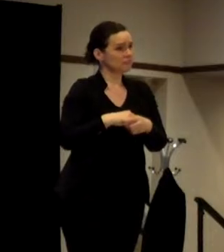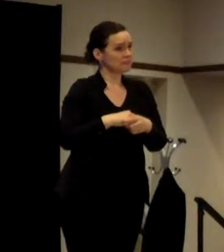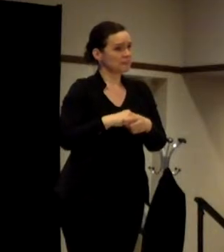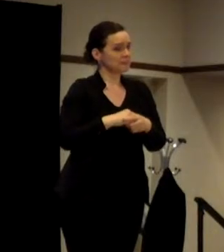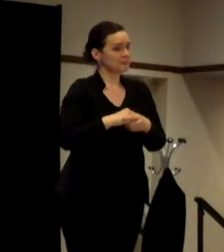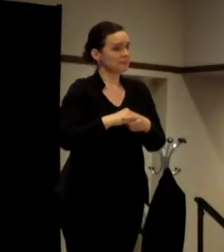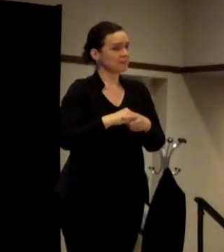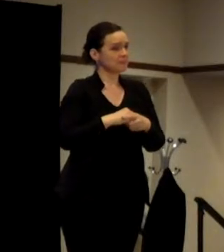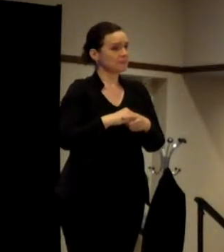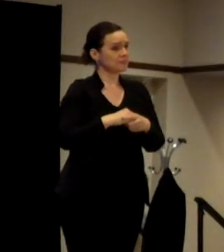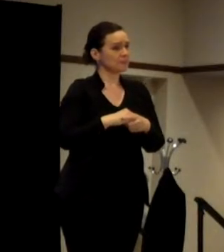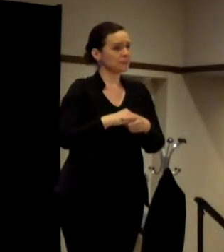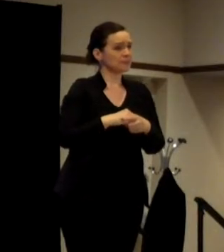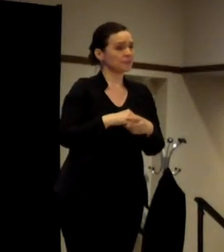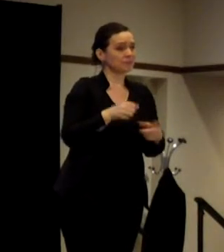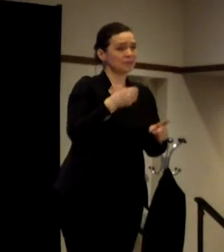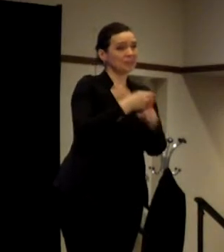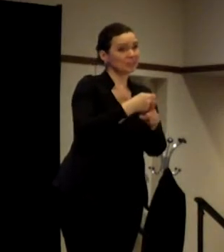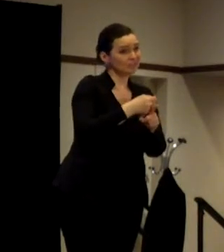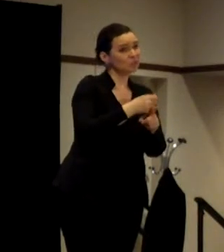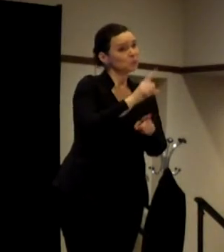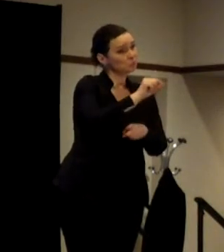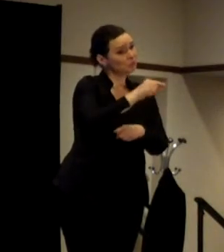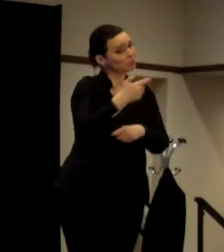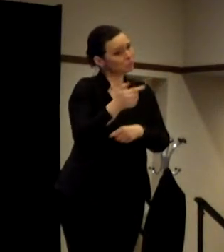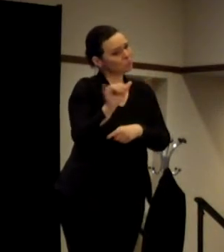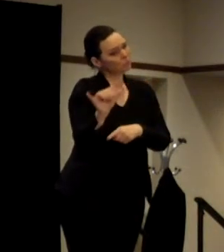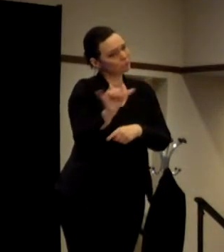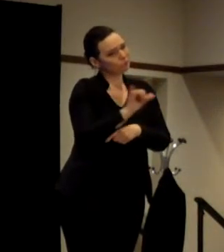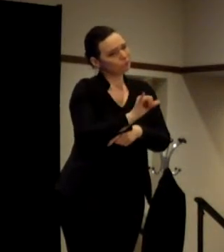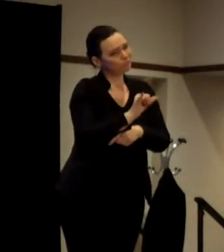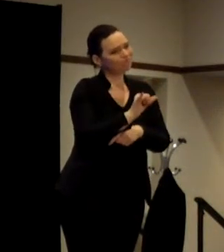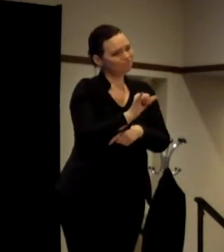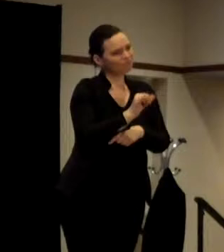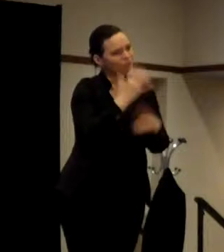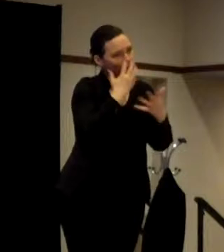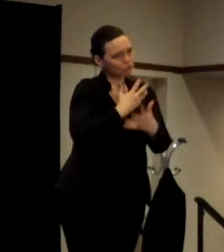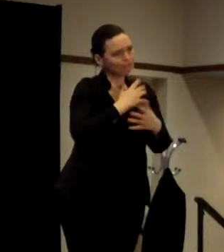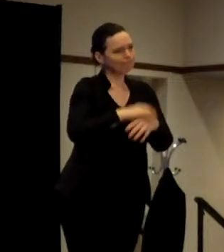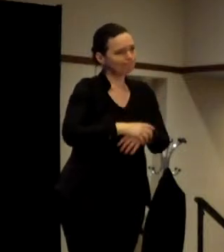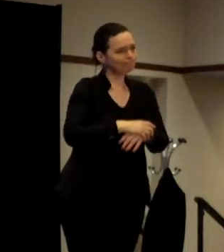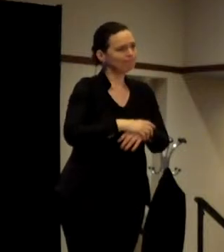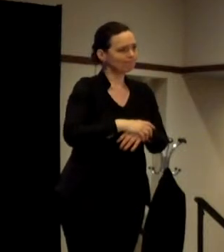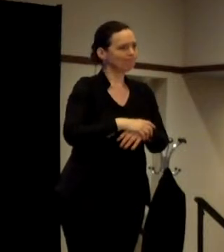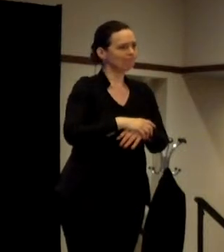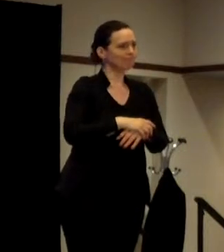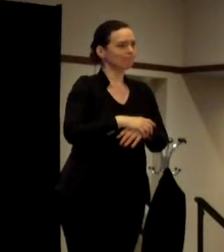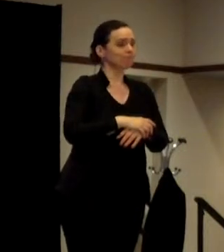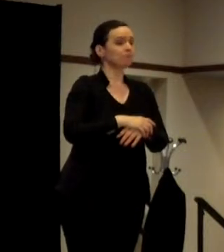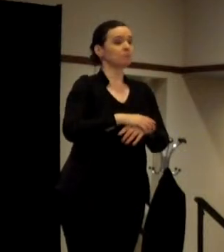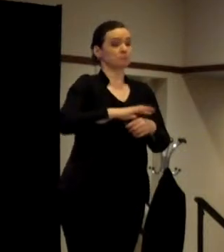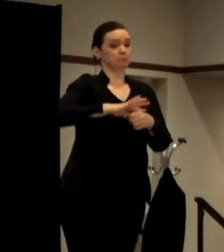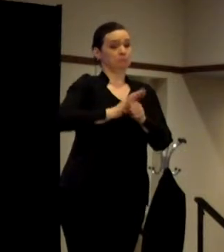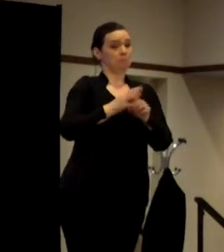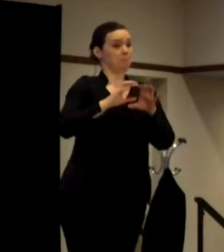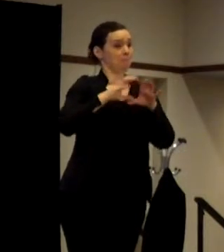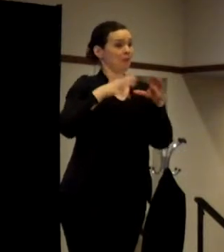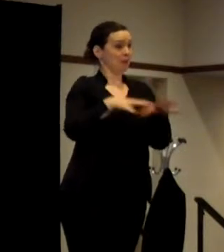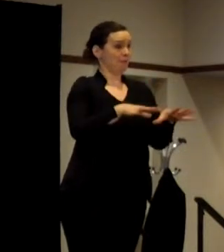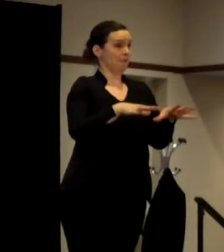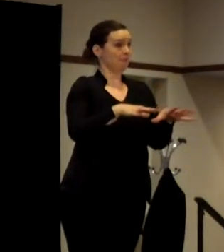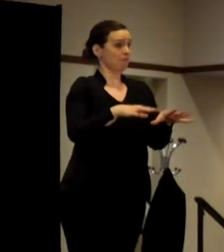So the pandemic response outside of our health department, basically all they've done is this, essentially. We